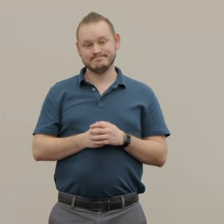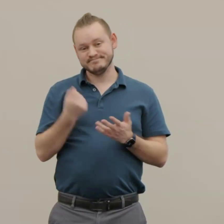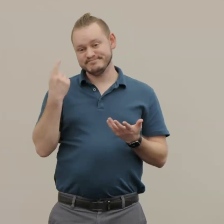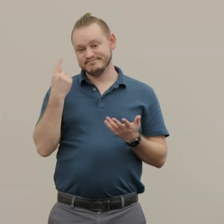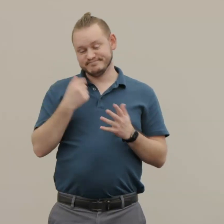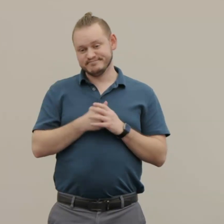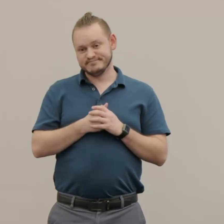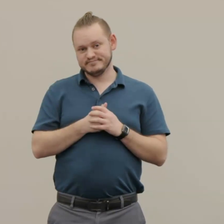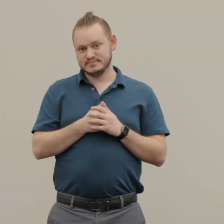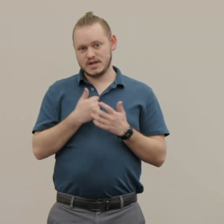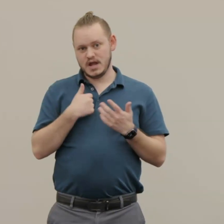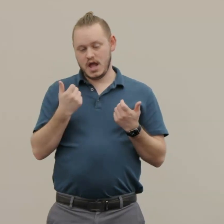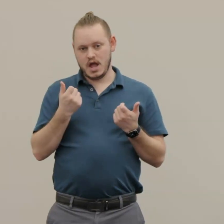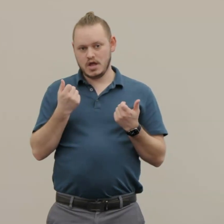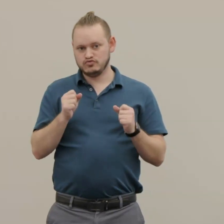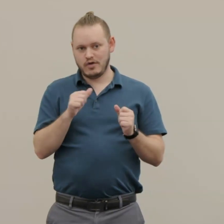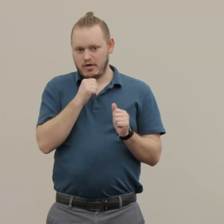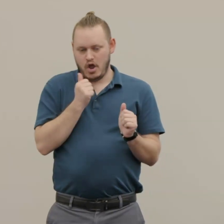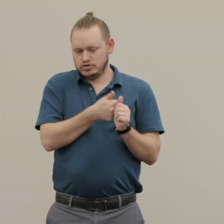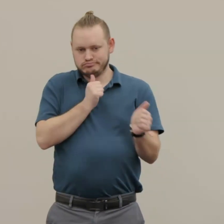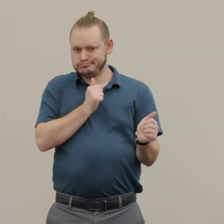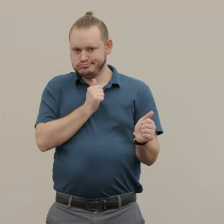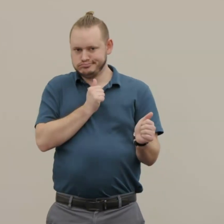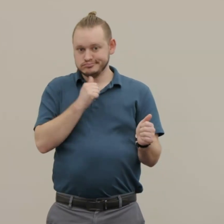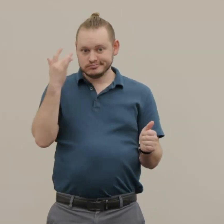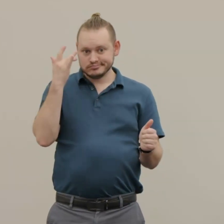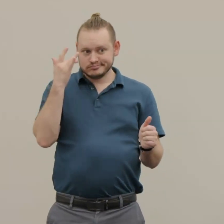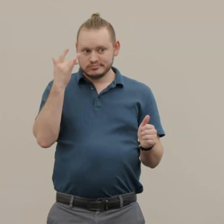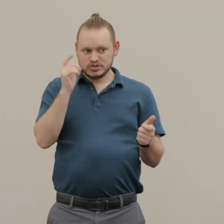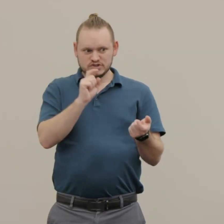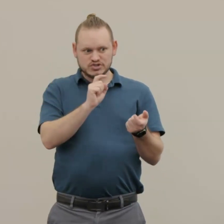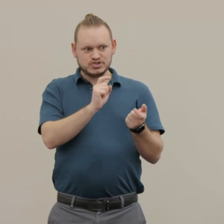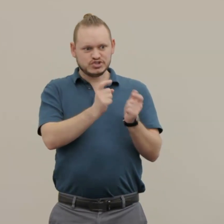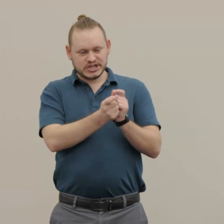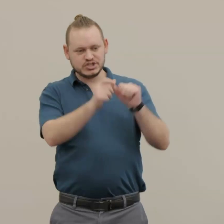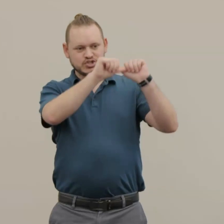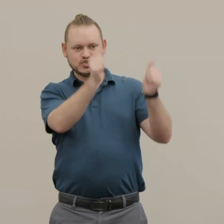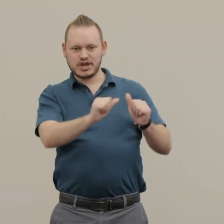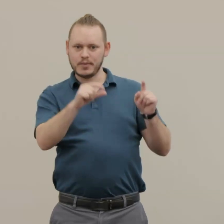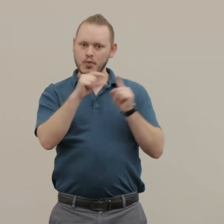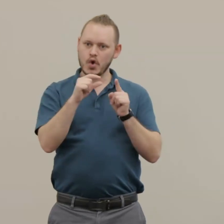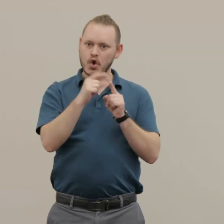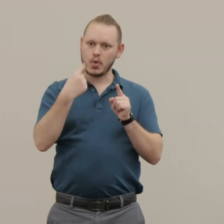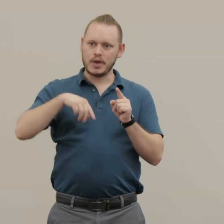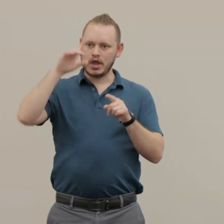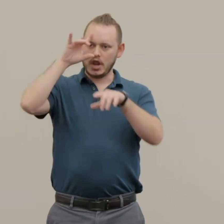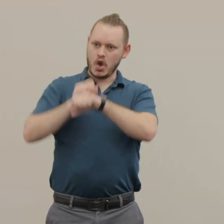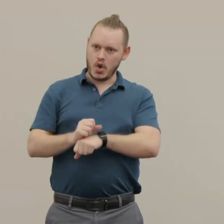but I try not to, and it's because it's changing the word shape that you and I